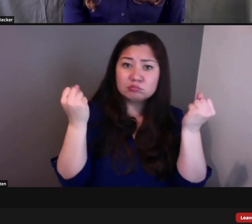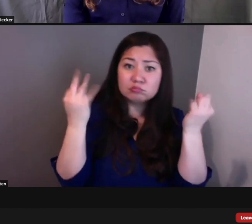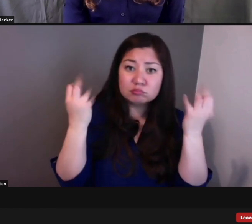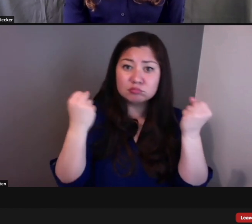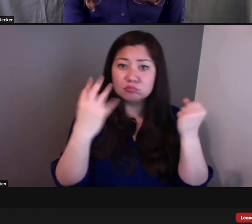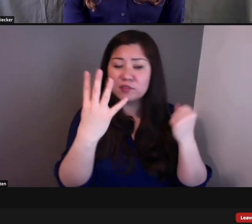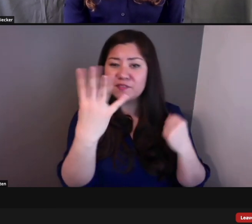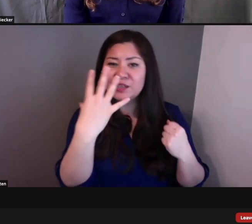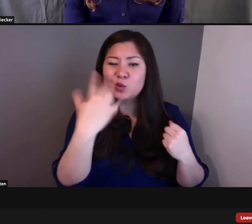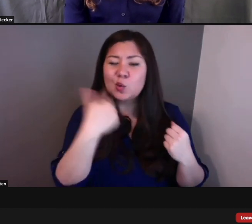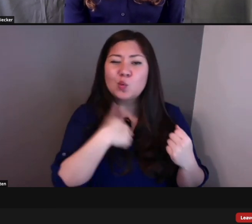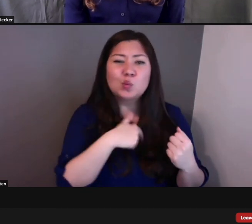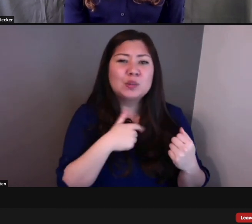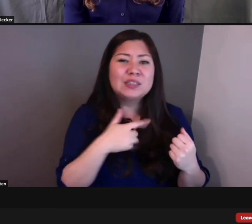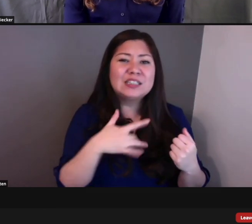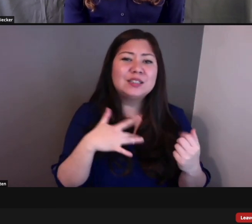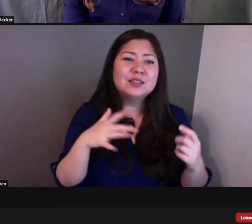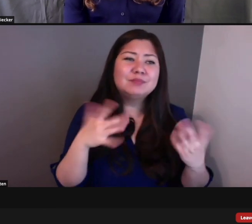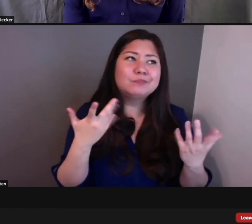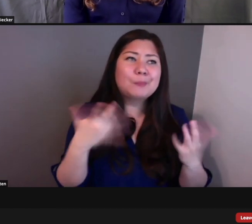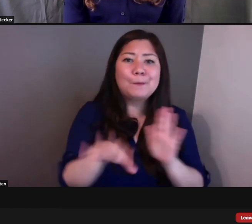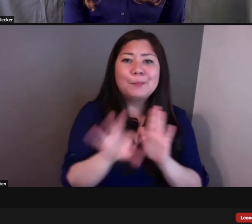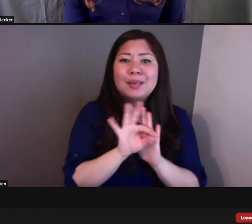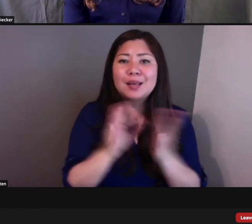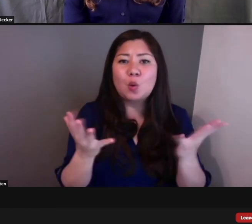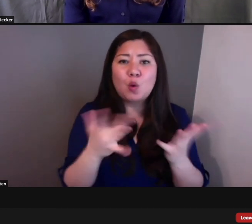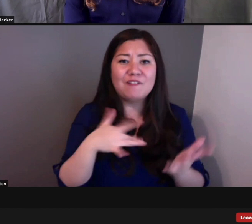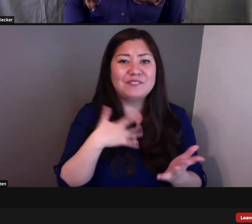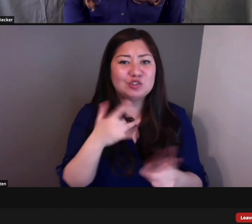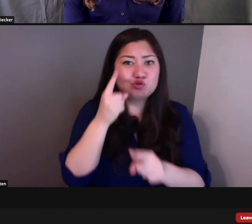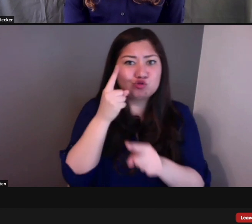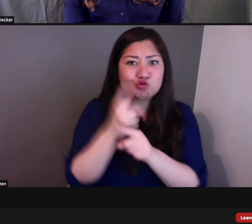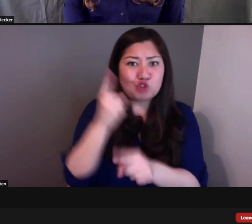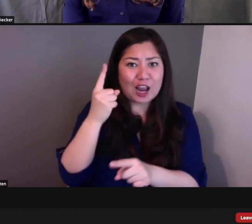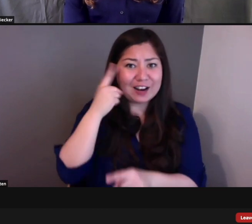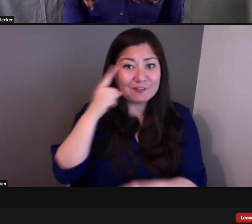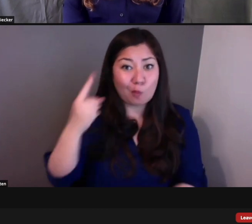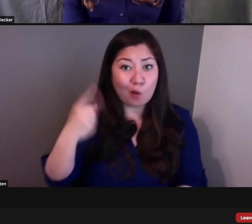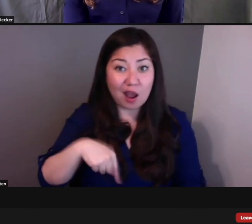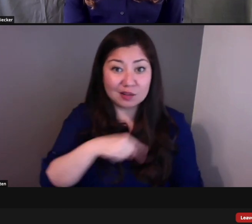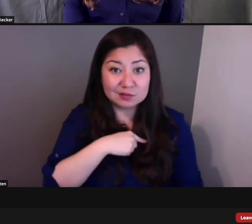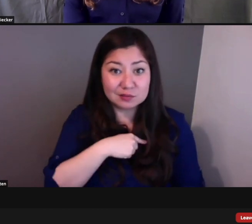And we've also pulled signs from other deaf STEMists.